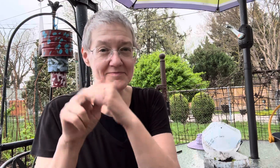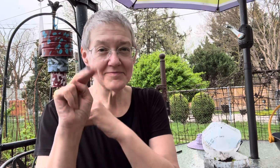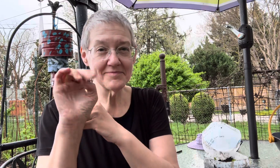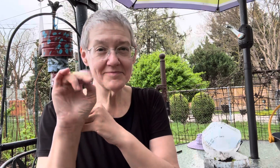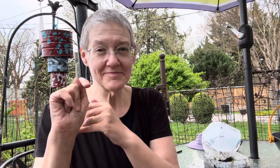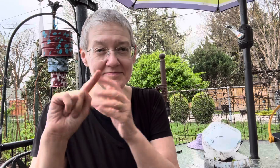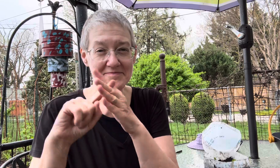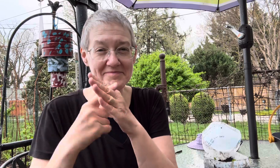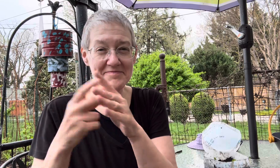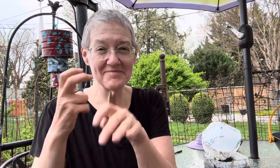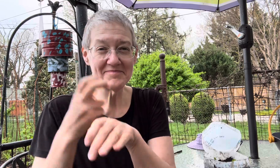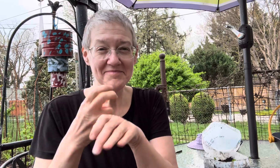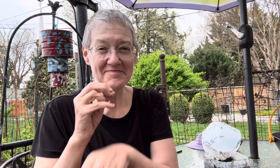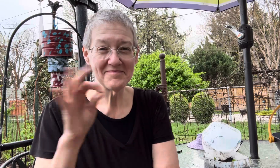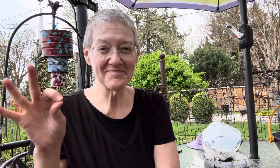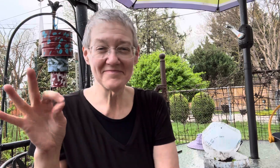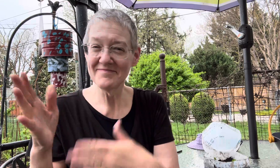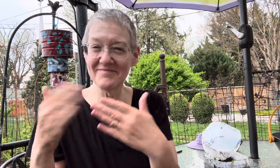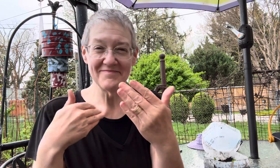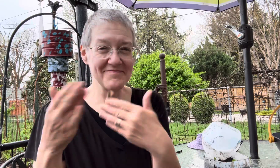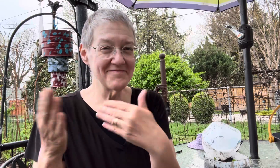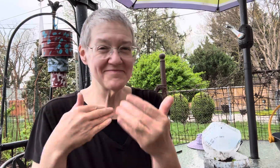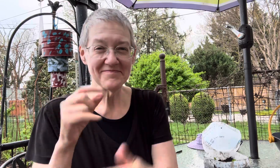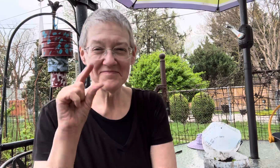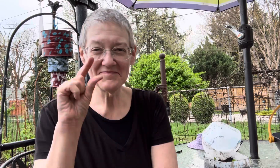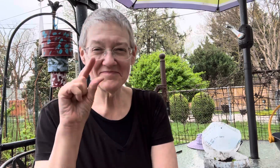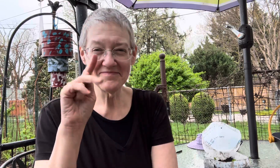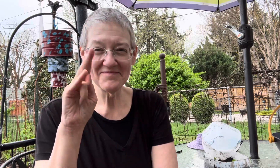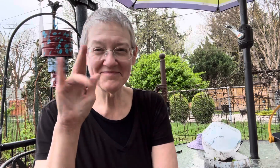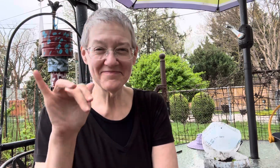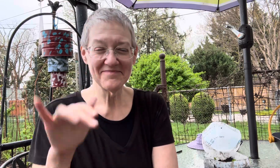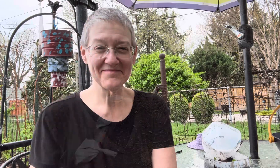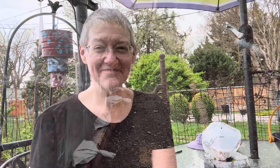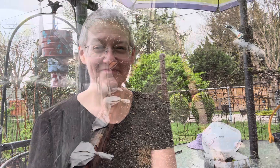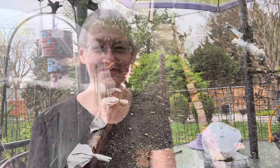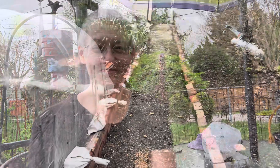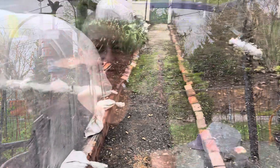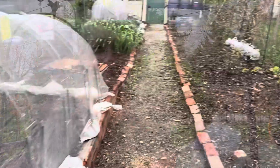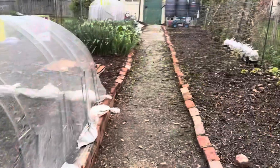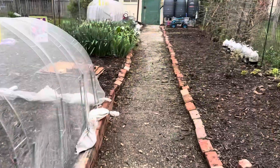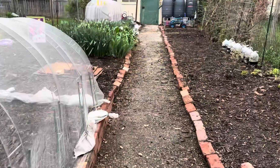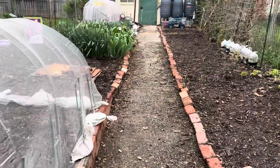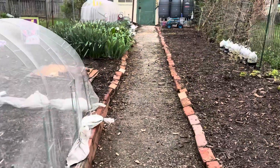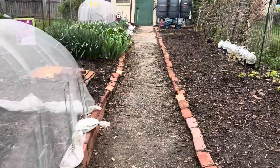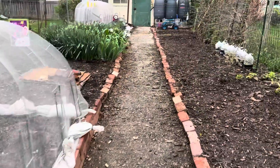So let's bring these out now to harden off, even though they're so small.